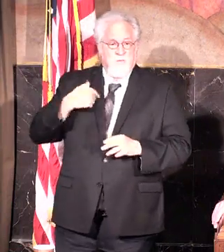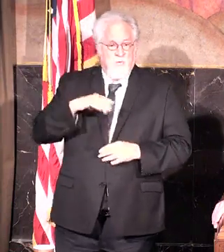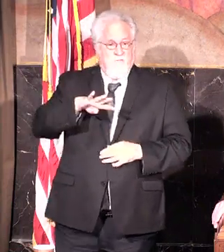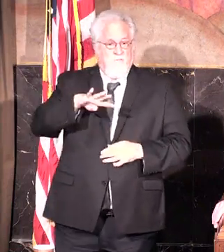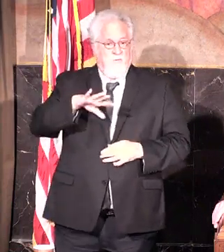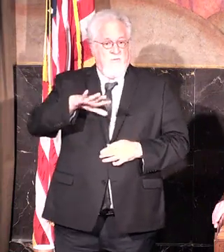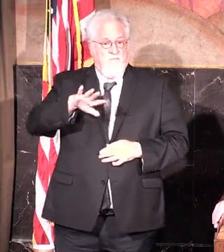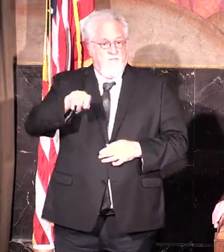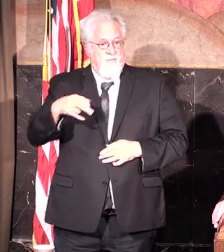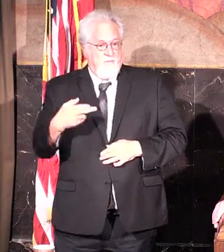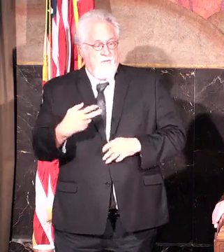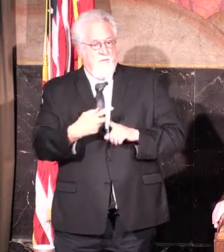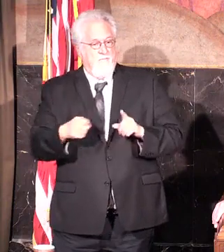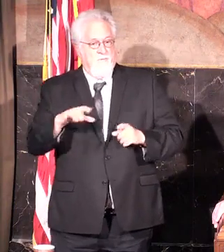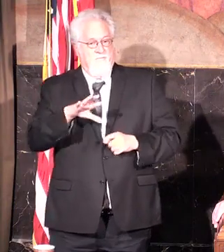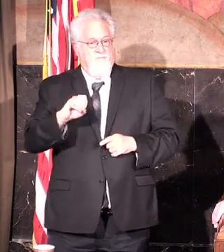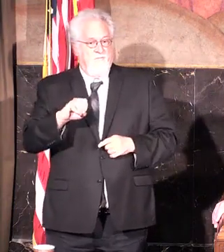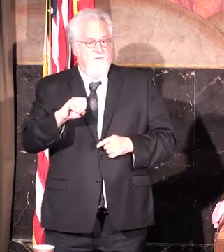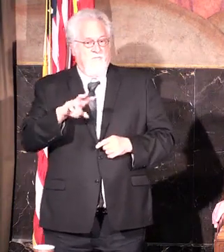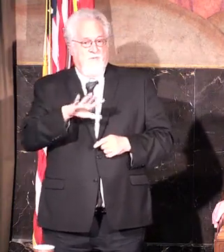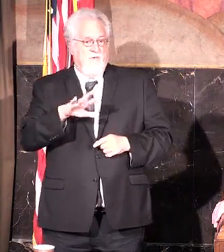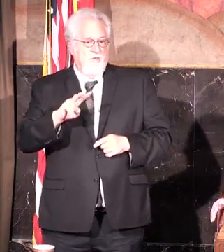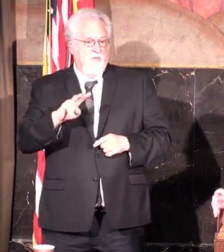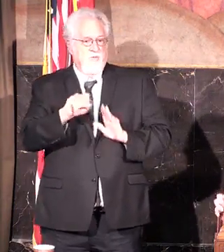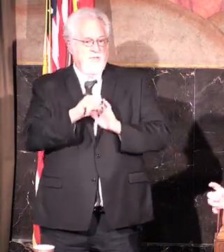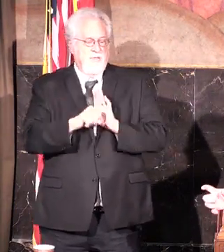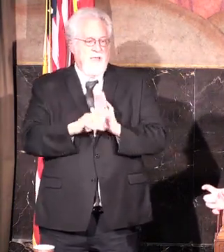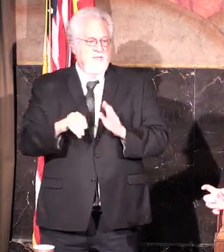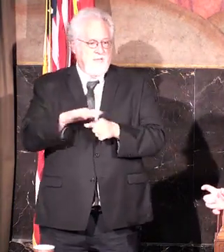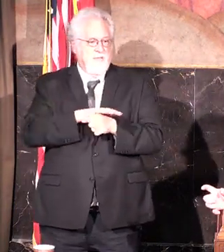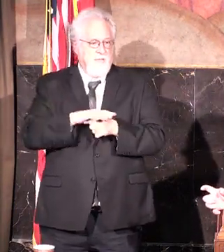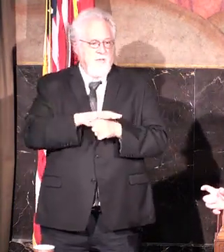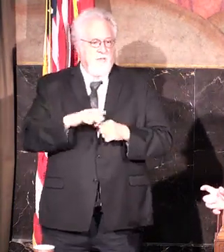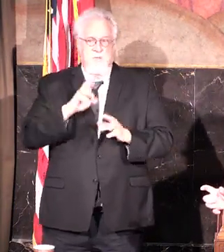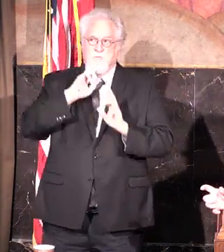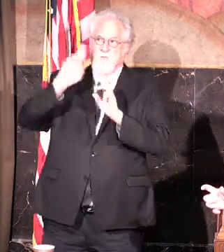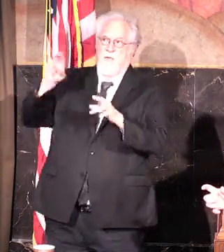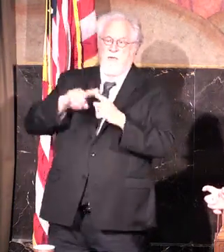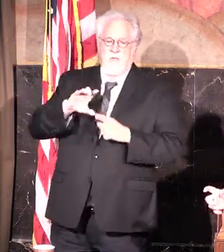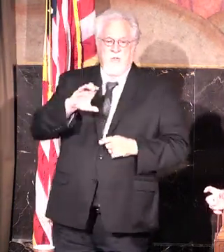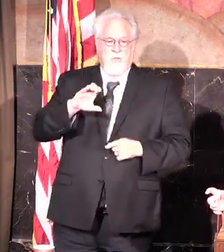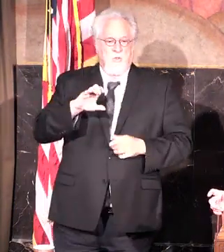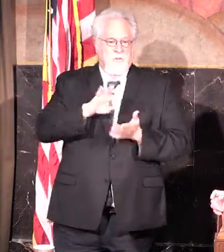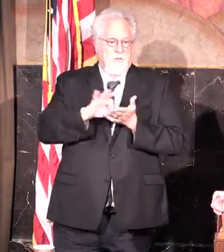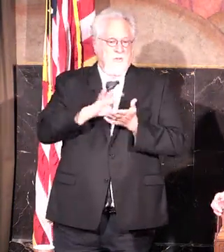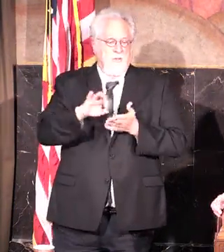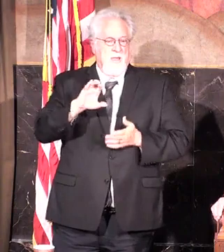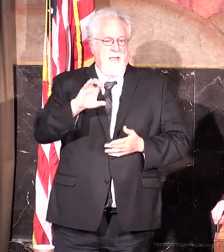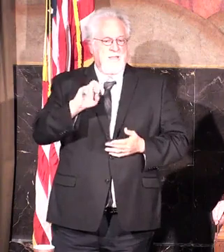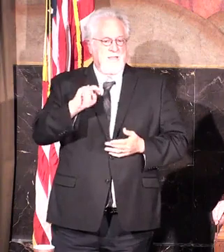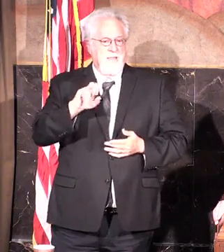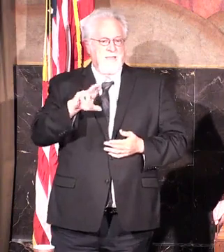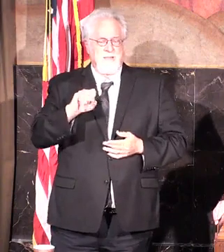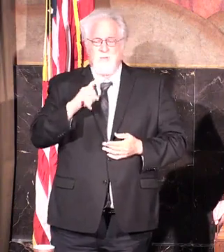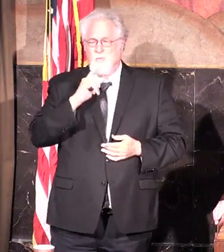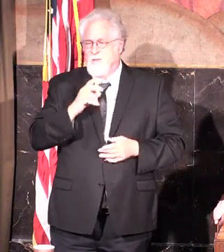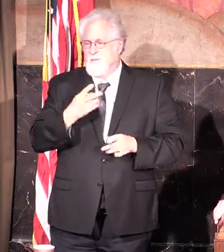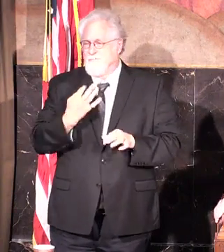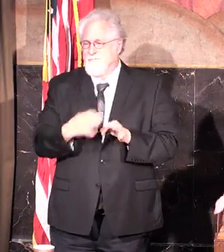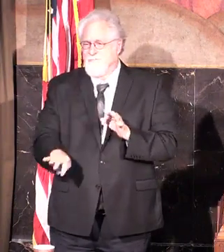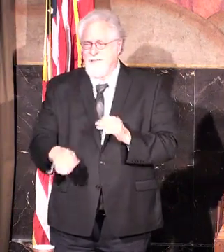45th out of the 52 states and territories that are actually responding to the census. So we've got some work to do. It only takes a few minutes to